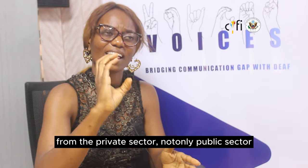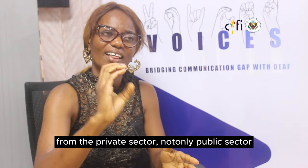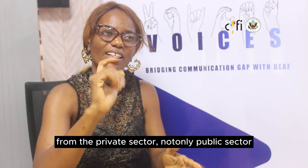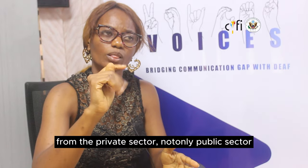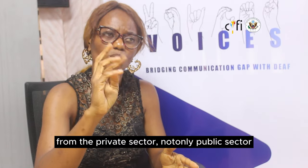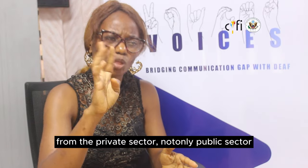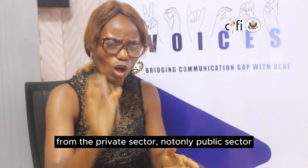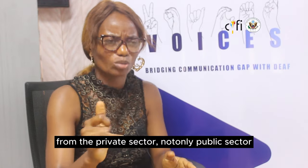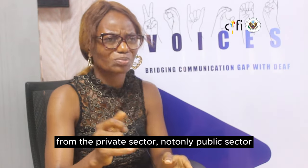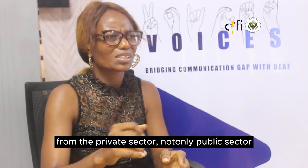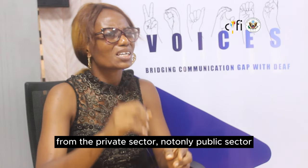that.